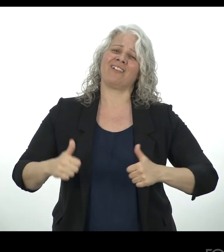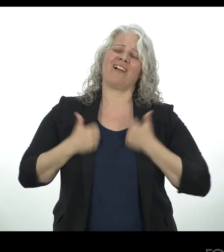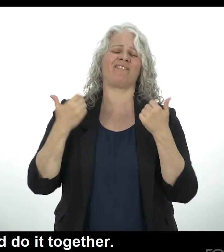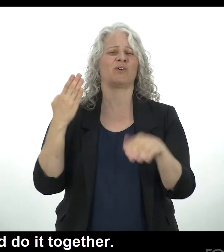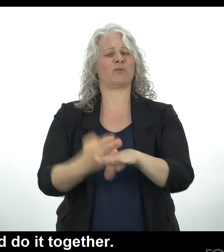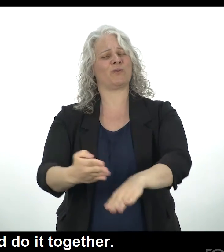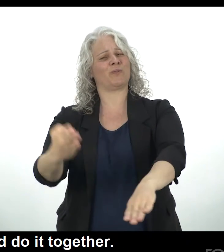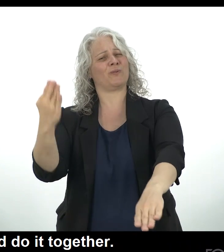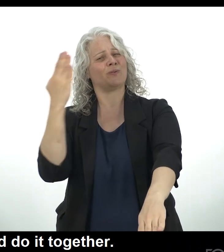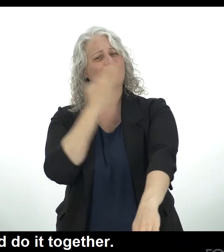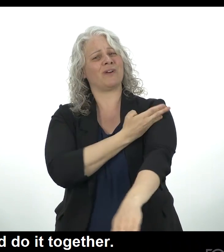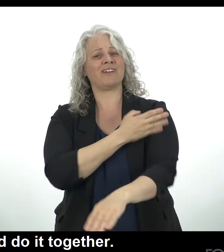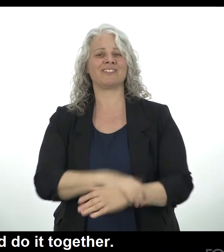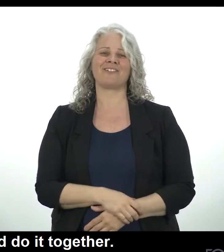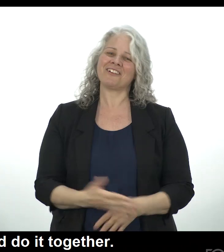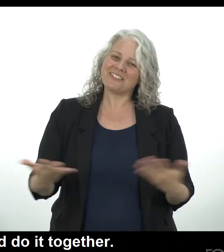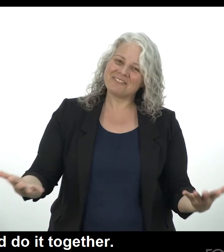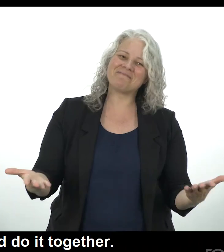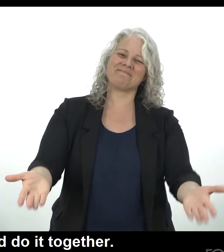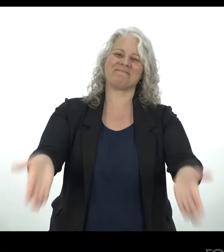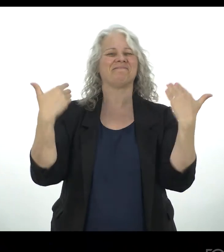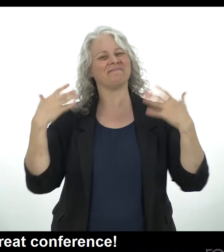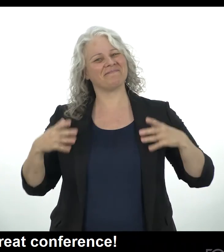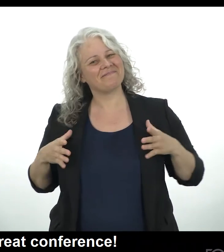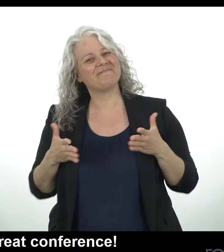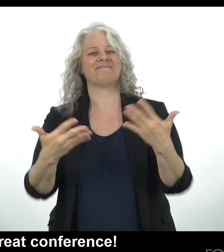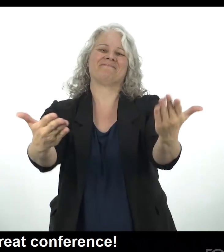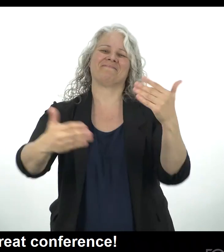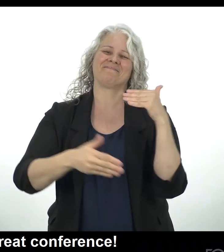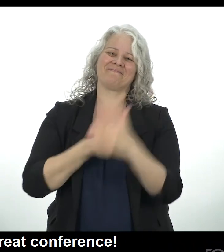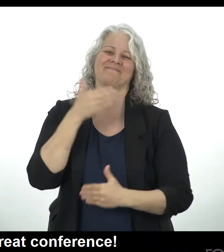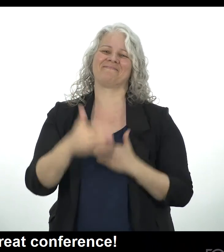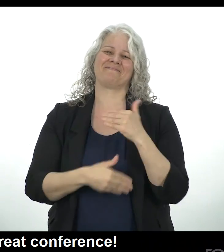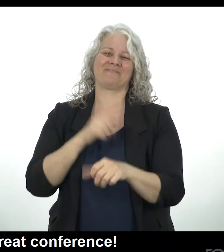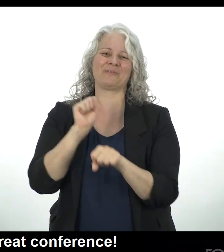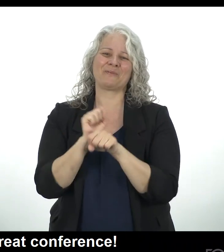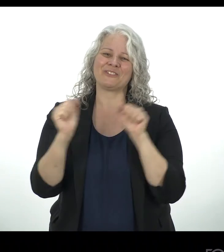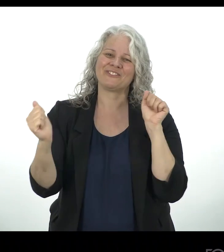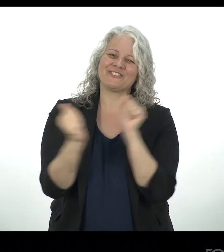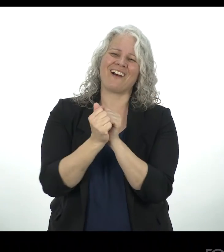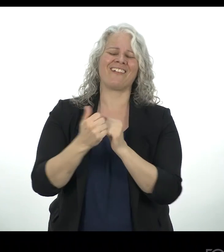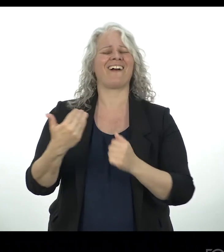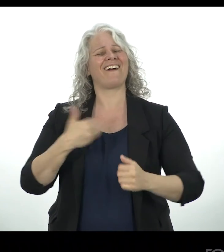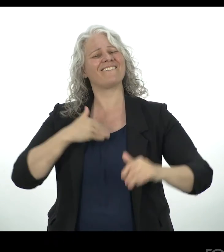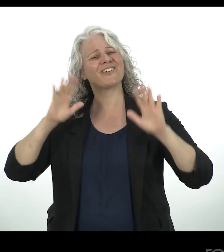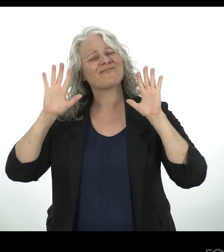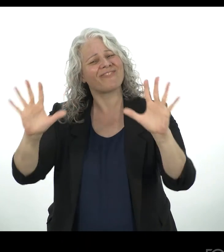So let's get to work and do it together. Thank you, and have a great conference.